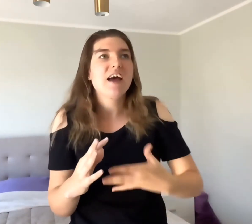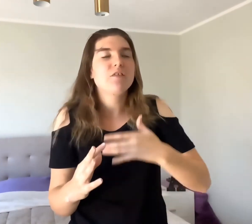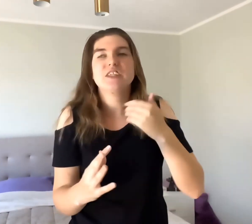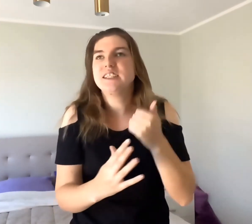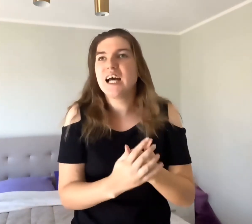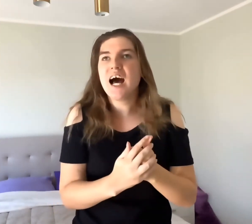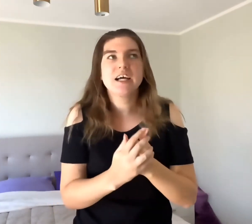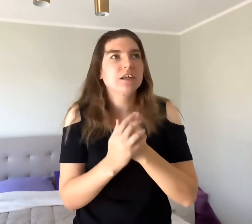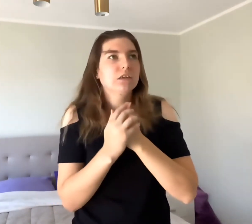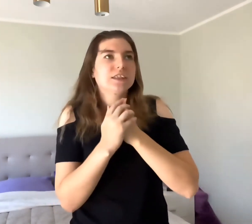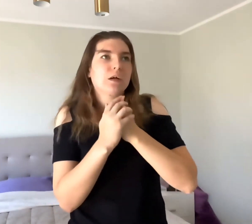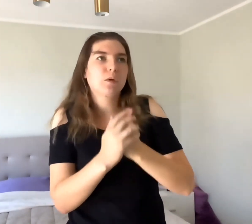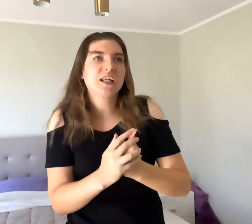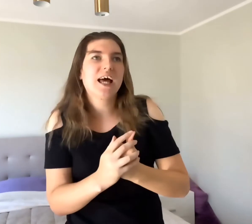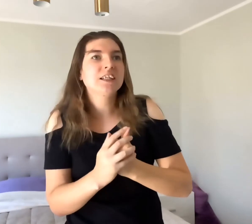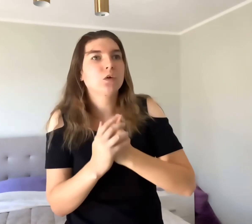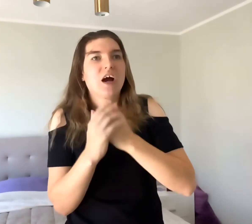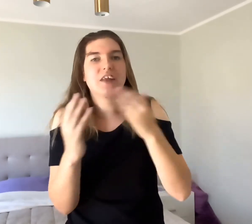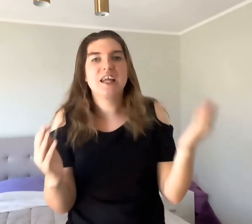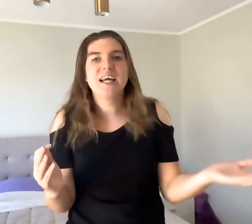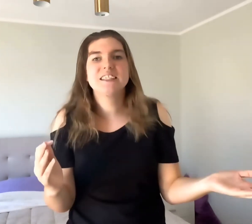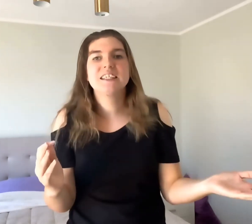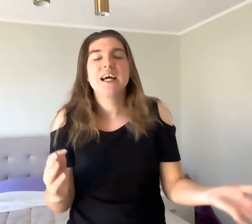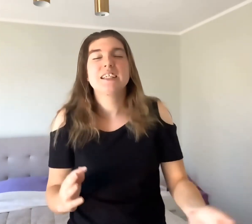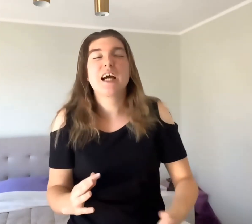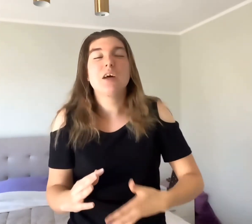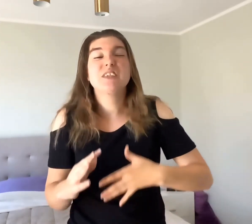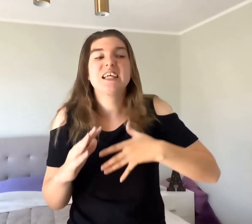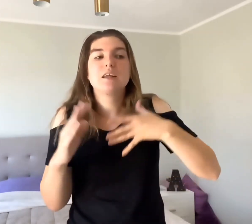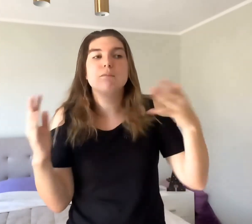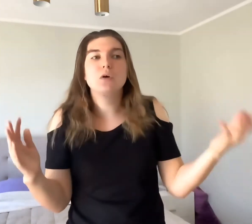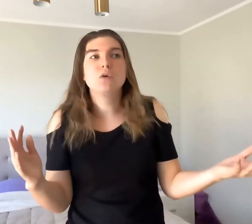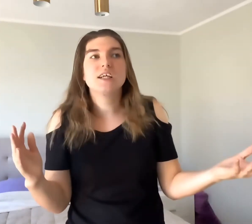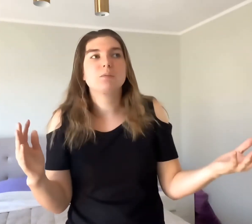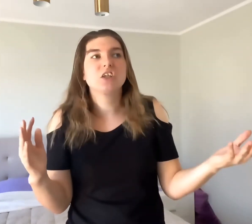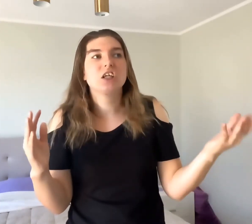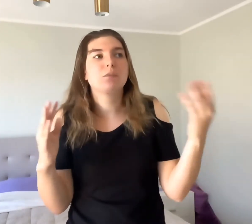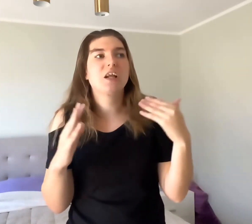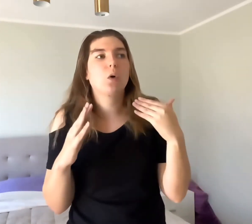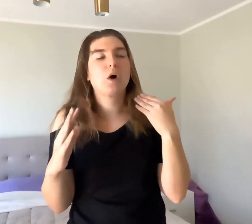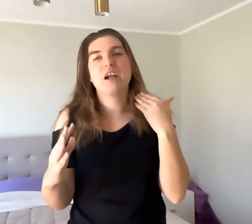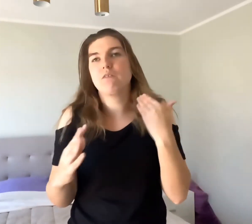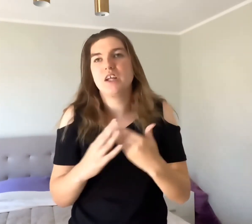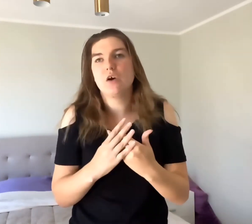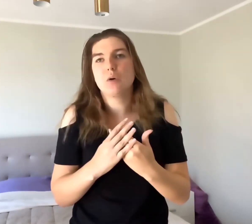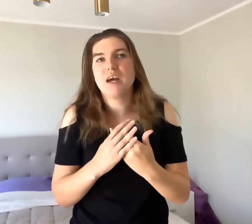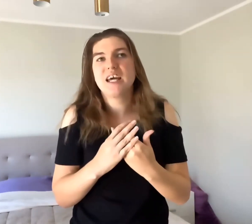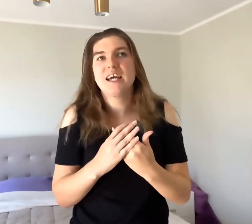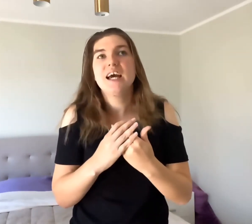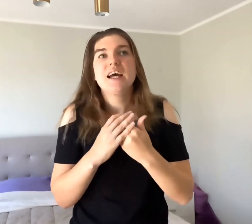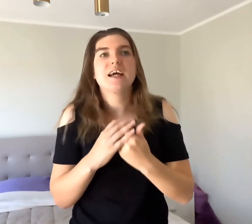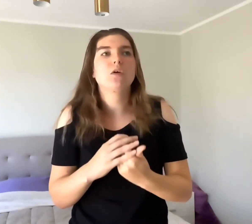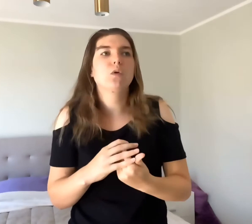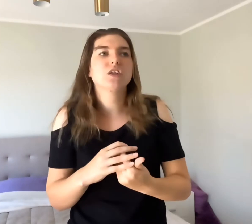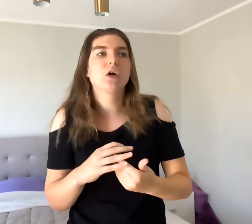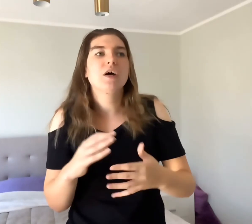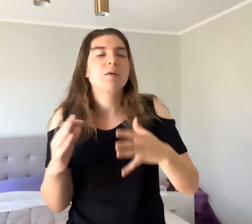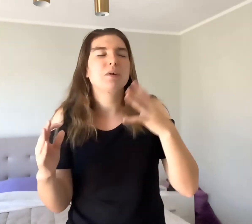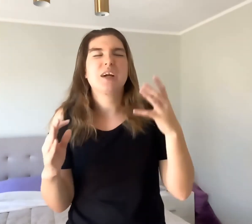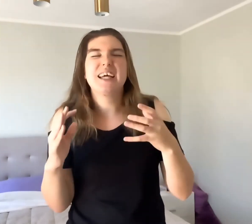it's dark, use a ring light or other lights to kind of set the mood, especially depending on what kind of video you're making. They can also be really easy